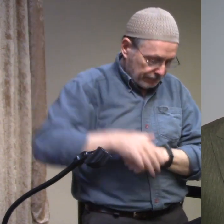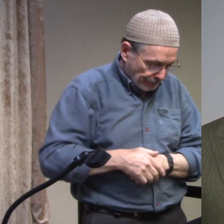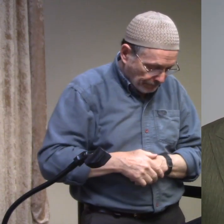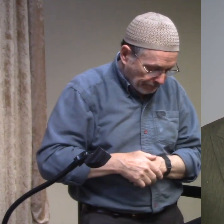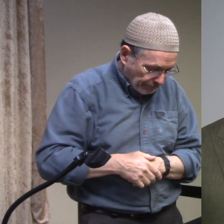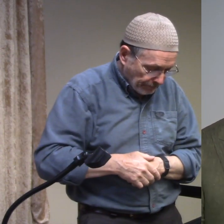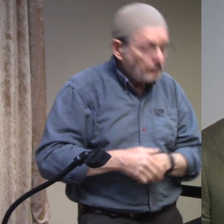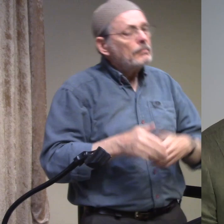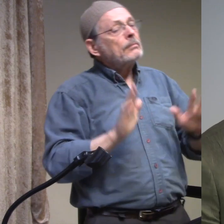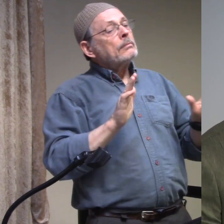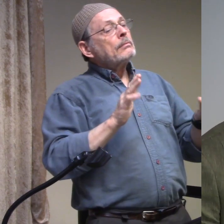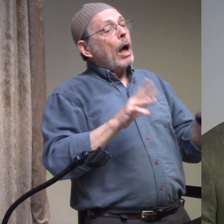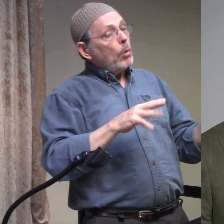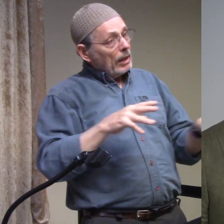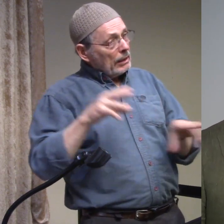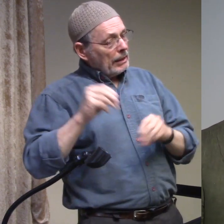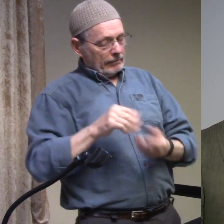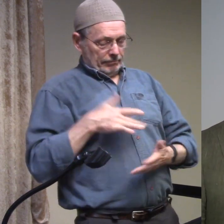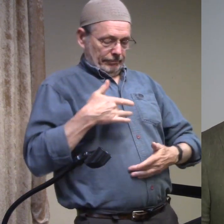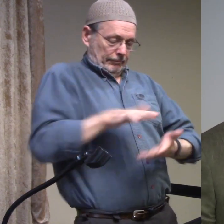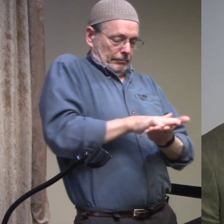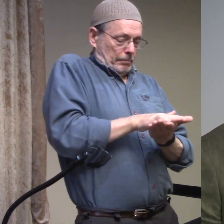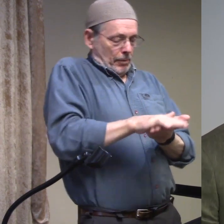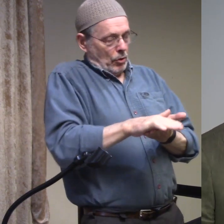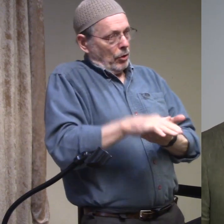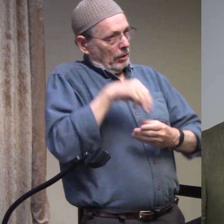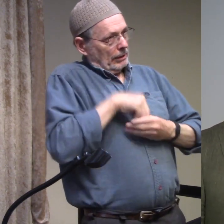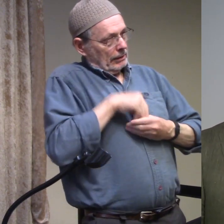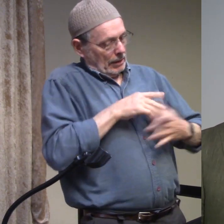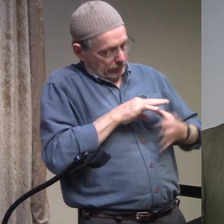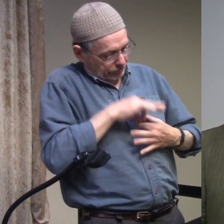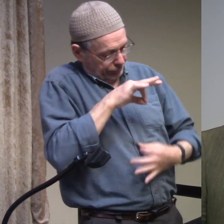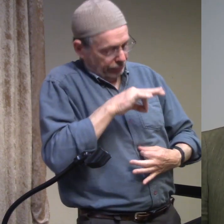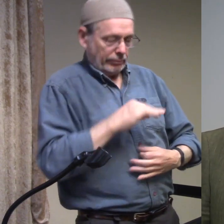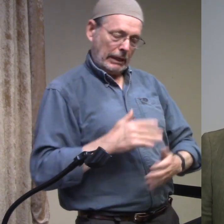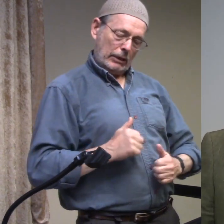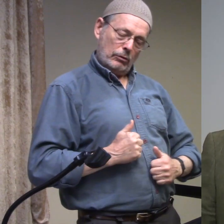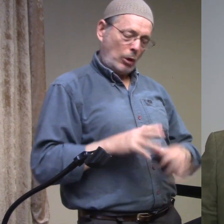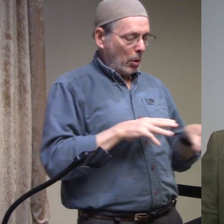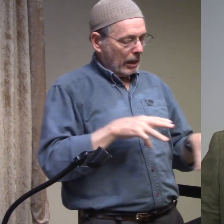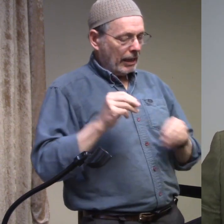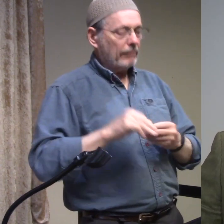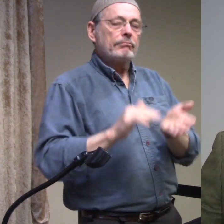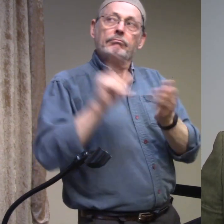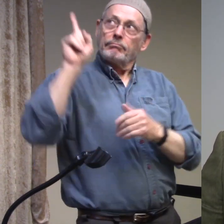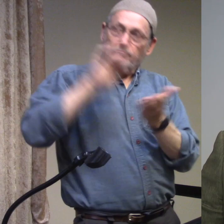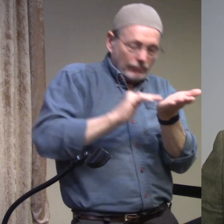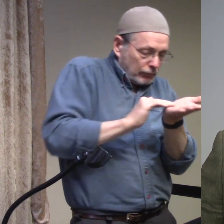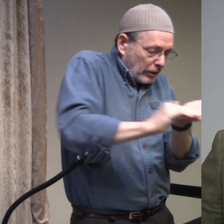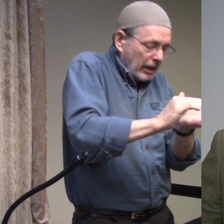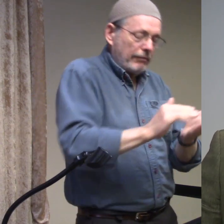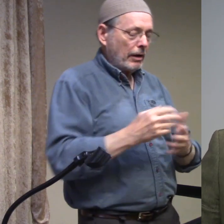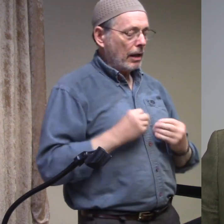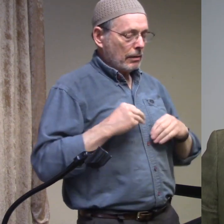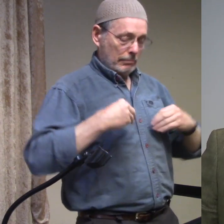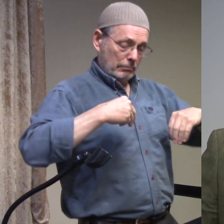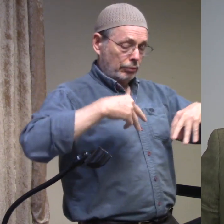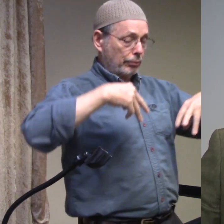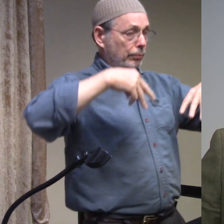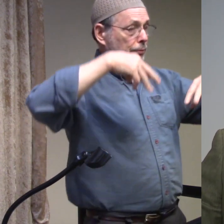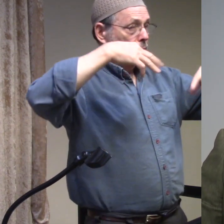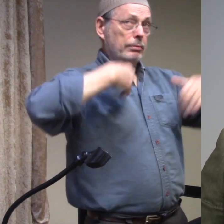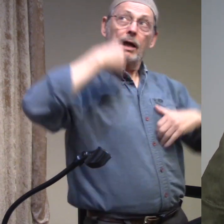Ya Allah, let us leave purified. Let us leave elevated. Let us leave forgiven, Ya Allah. Let us leave illuminated, Ya